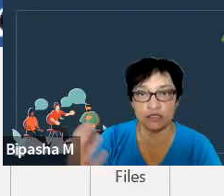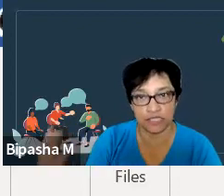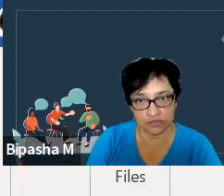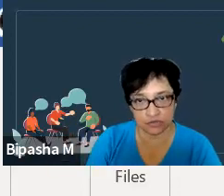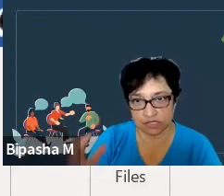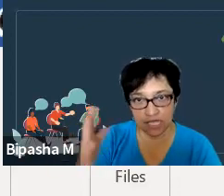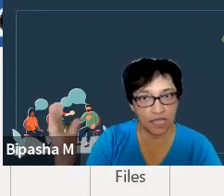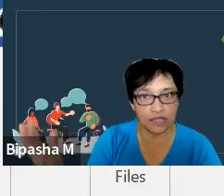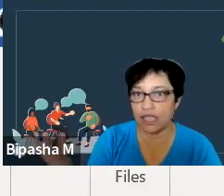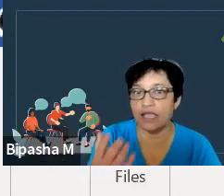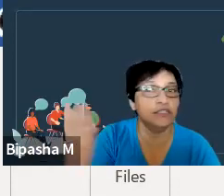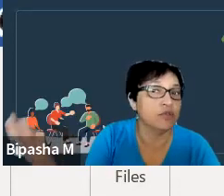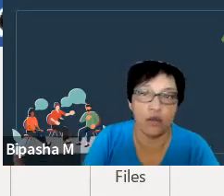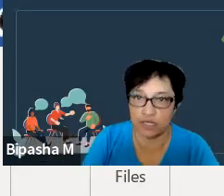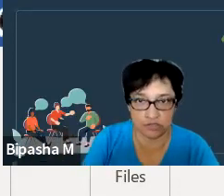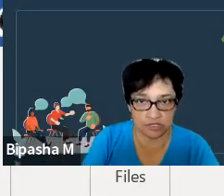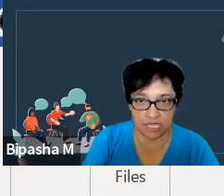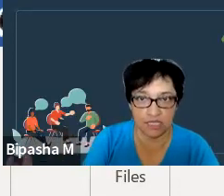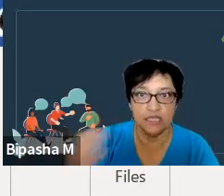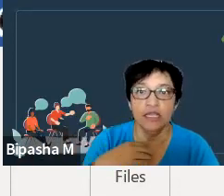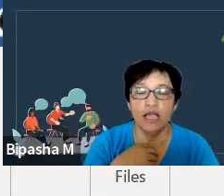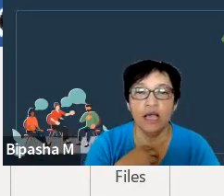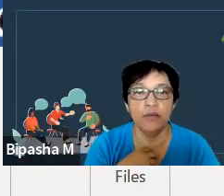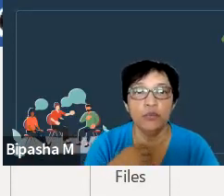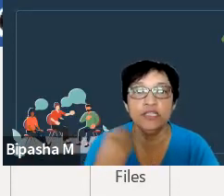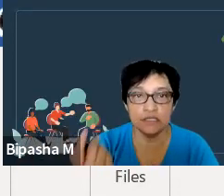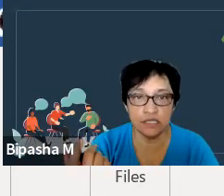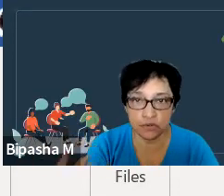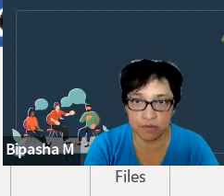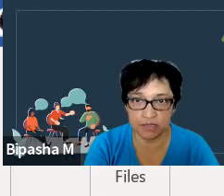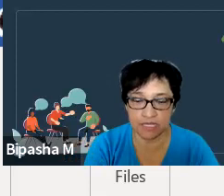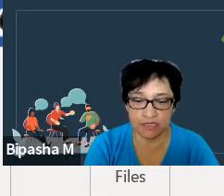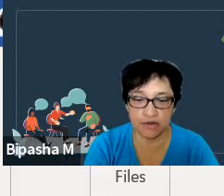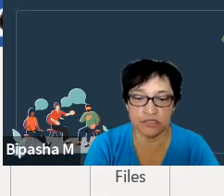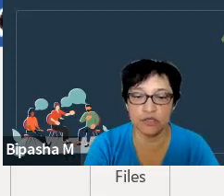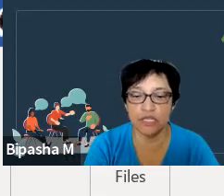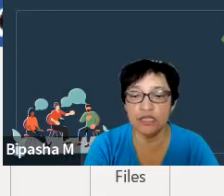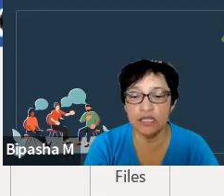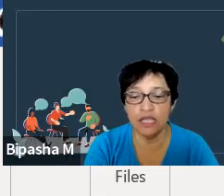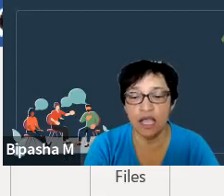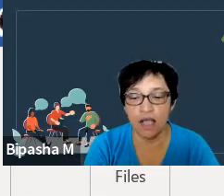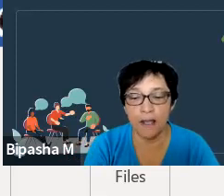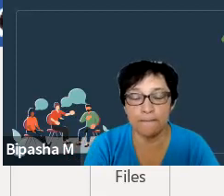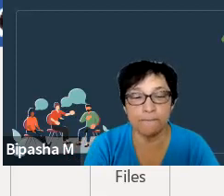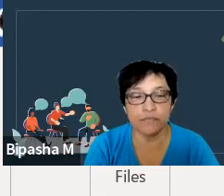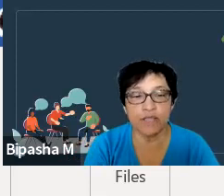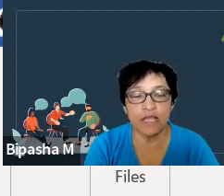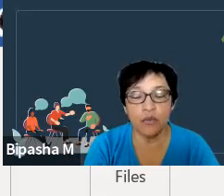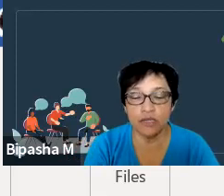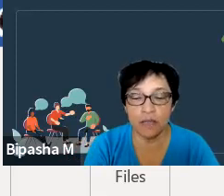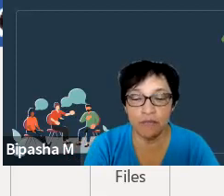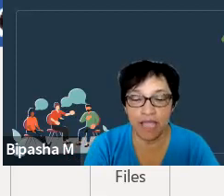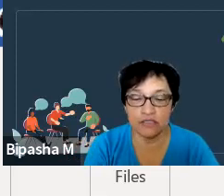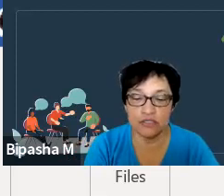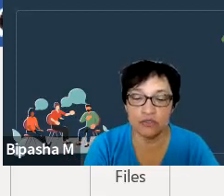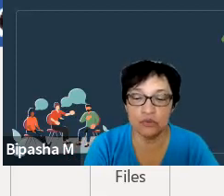but not dangerous. I don't know how else to say it, but we did hear about that in Arizona. I want